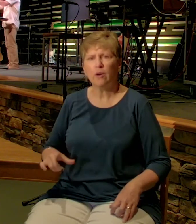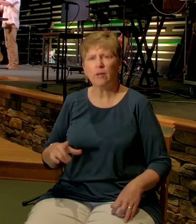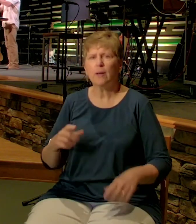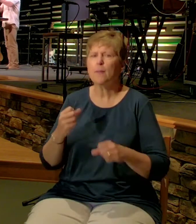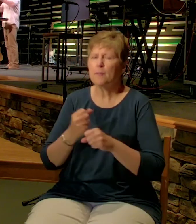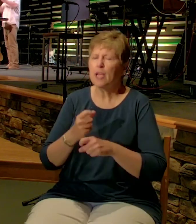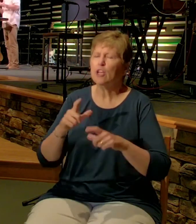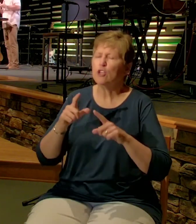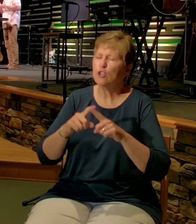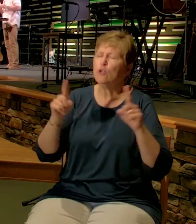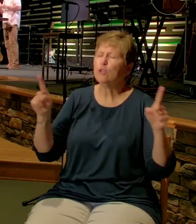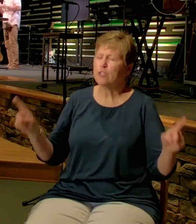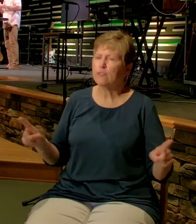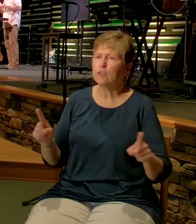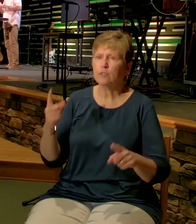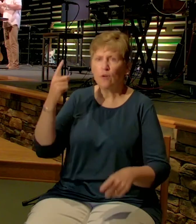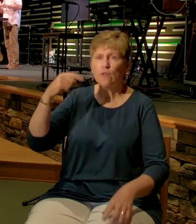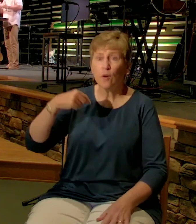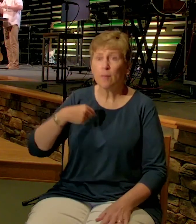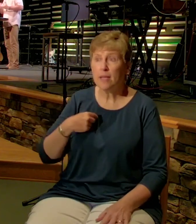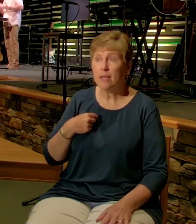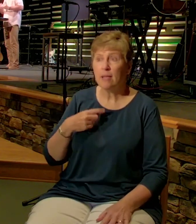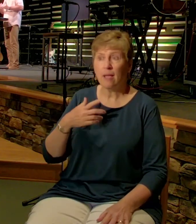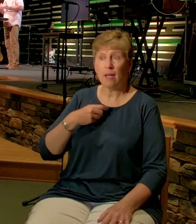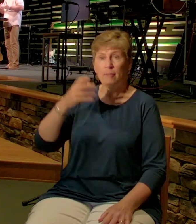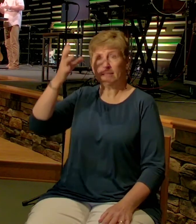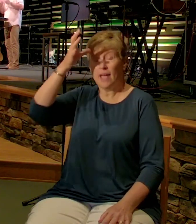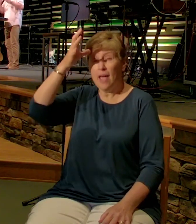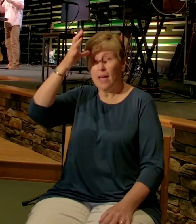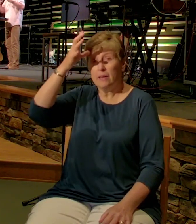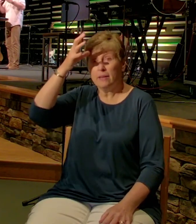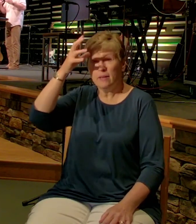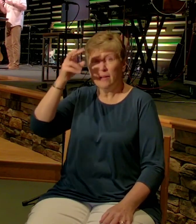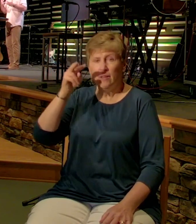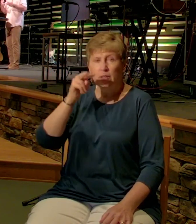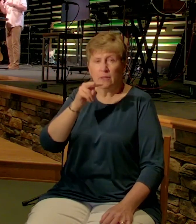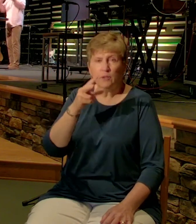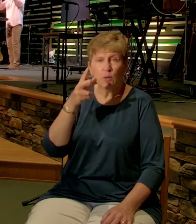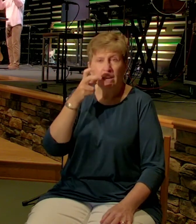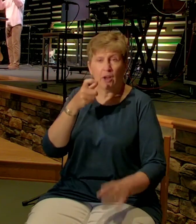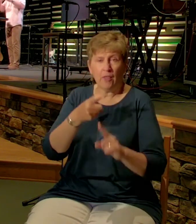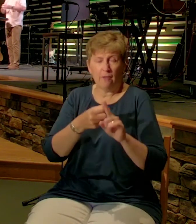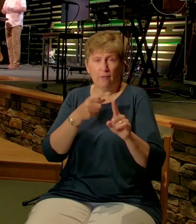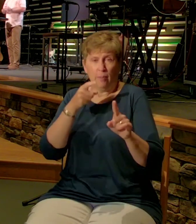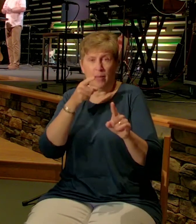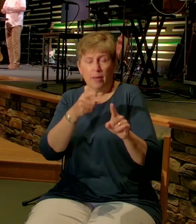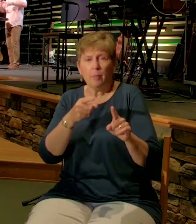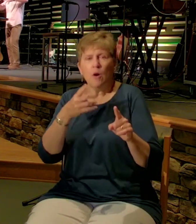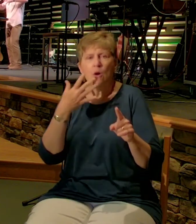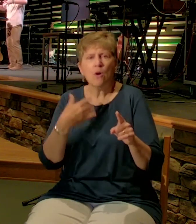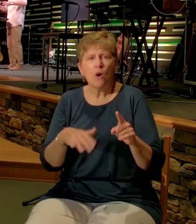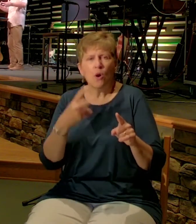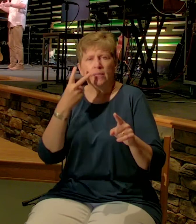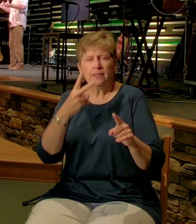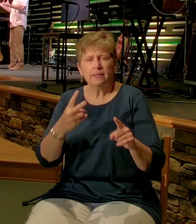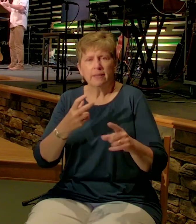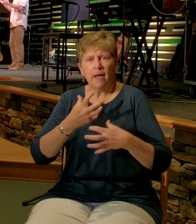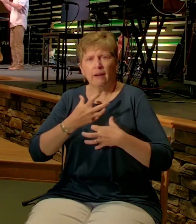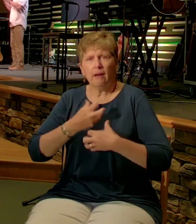difference with me and my dad. To hear that from him, to see the confidence bubble